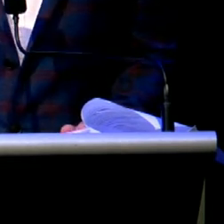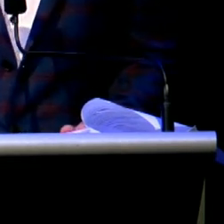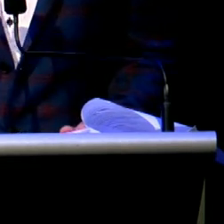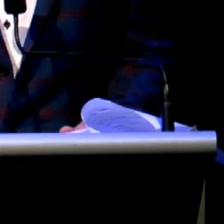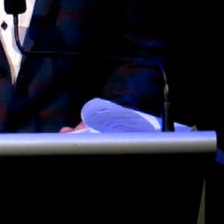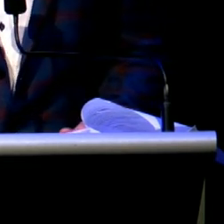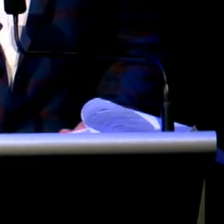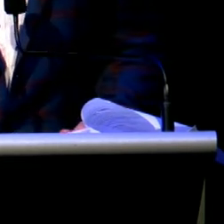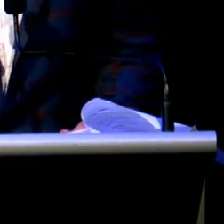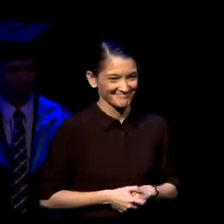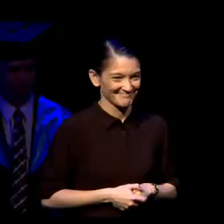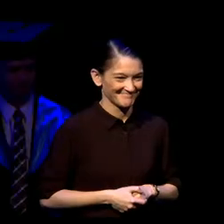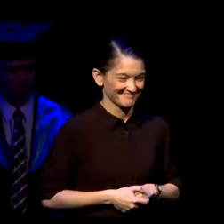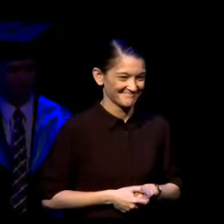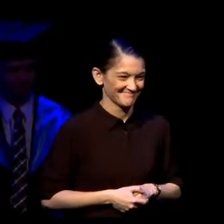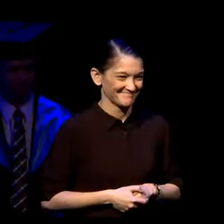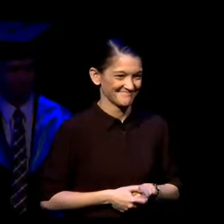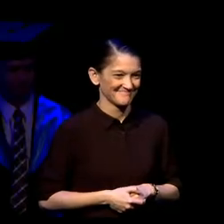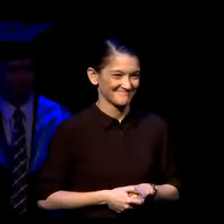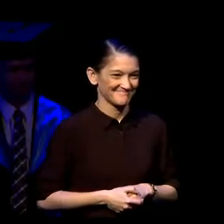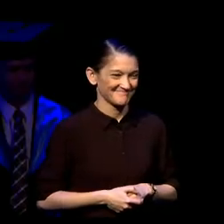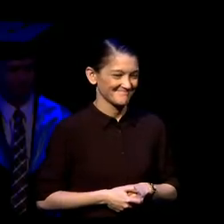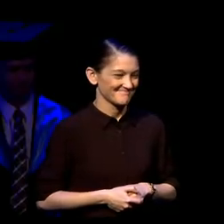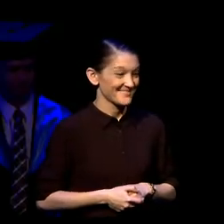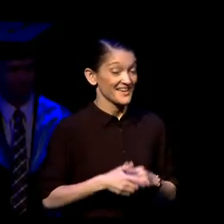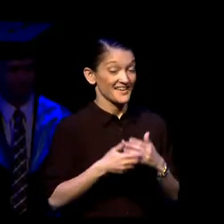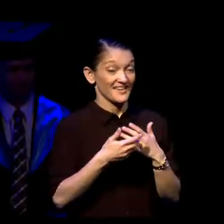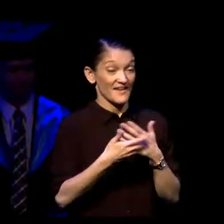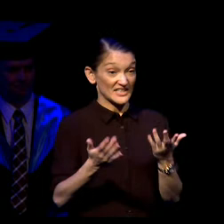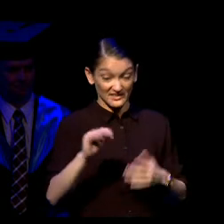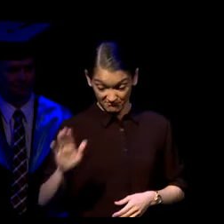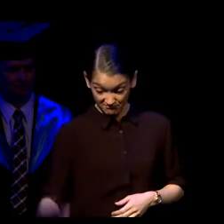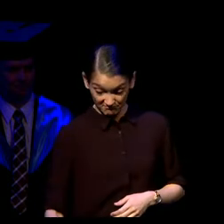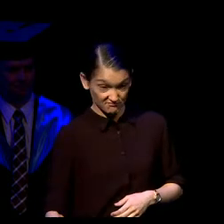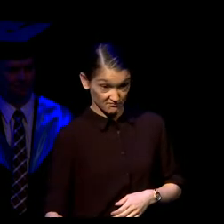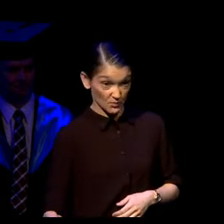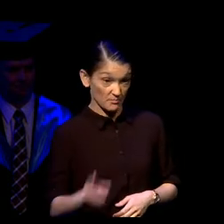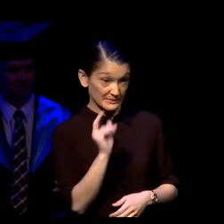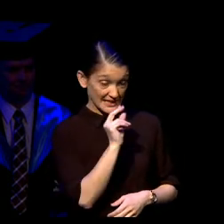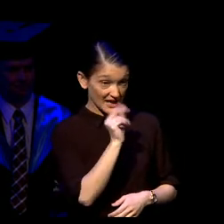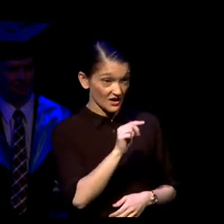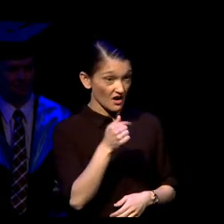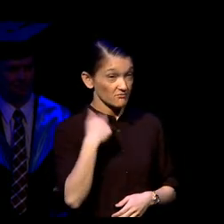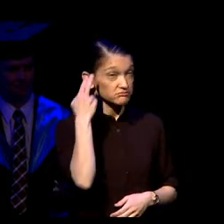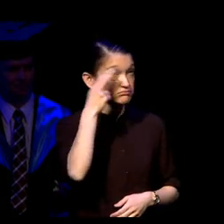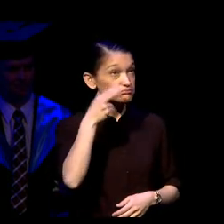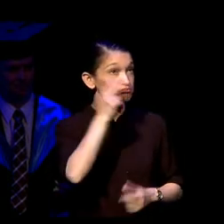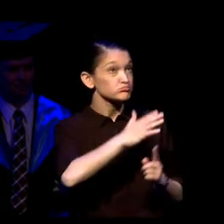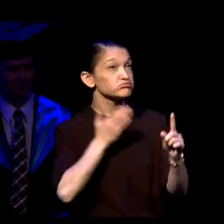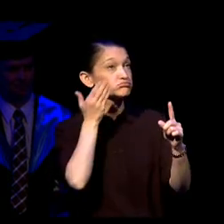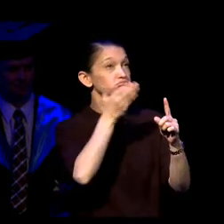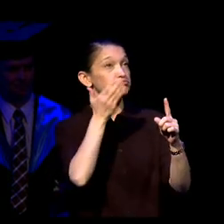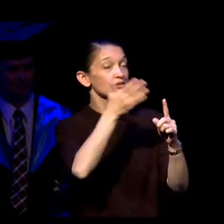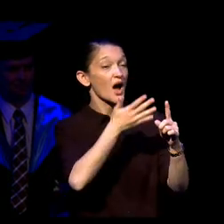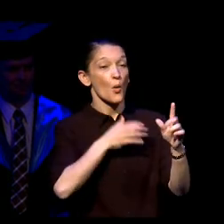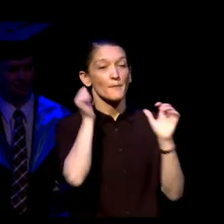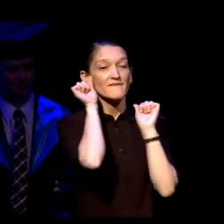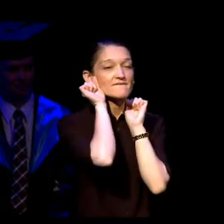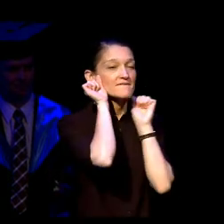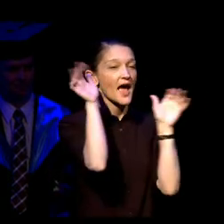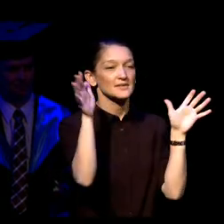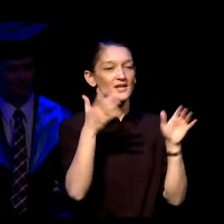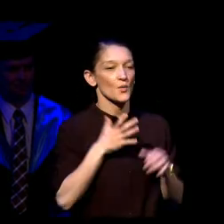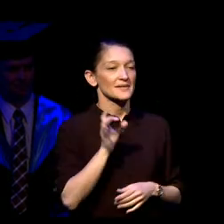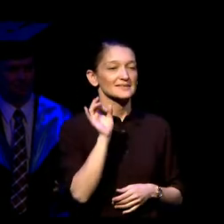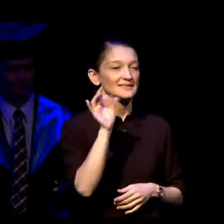He quickly learned that day. And ever since I was a child, I had this desire and dream to be a star. I found the